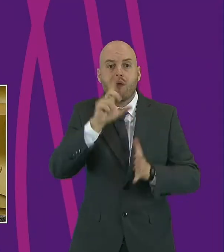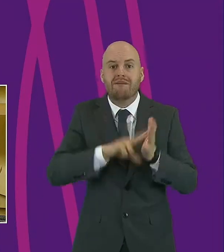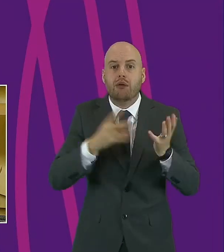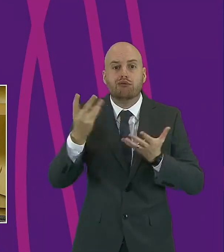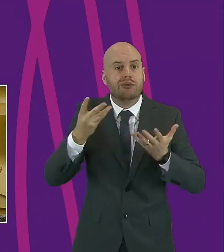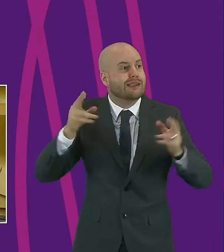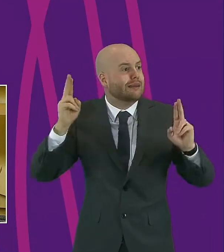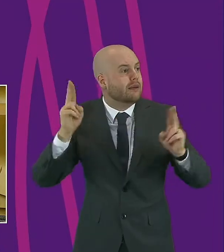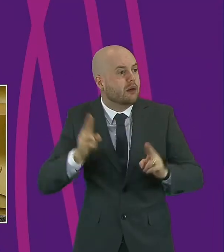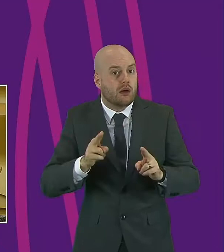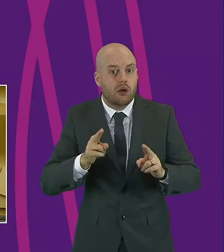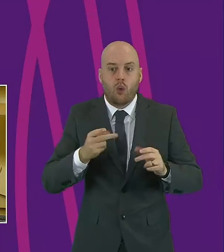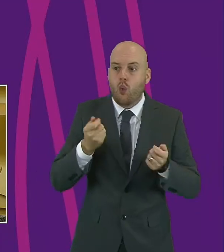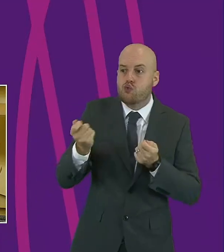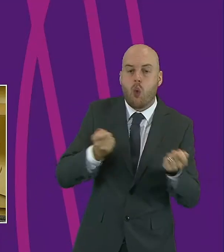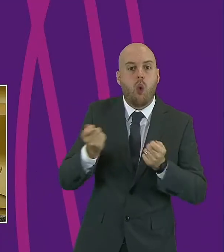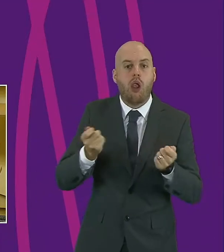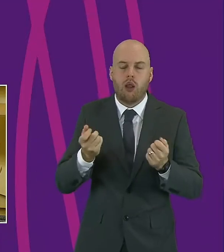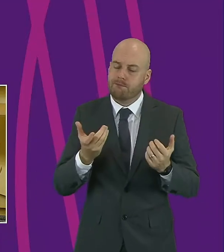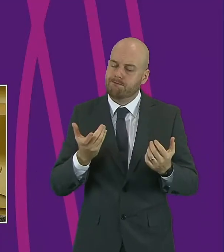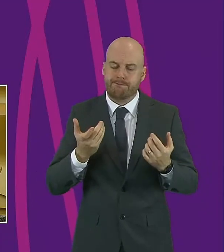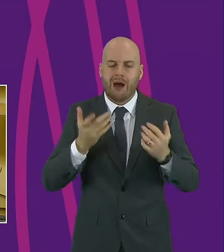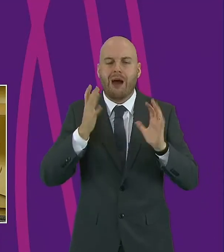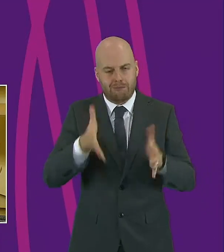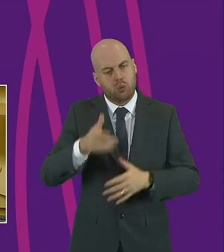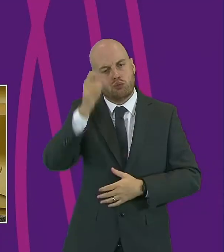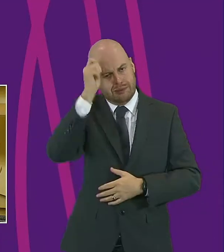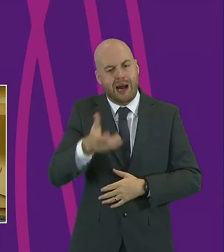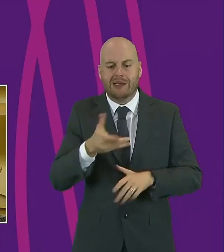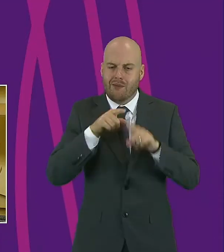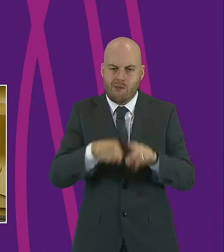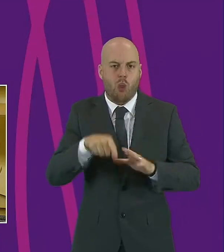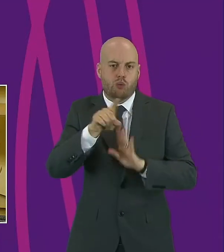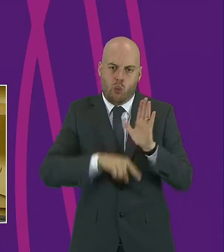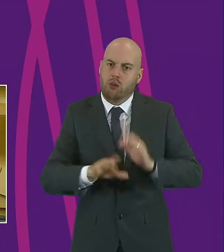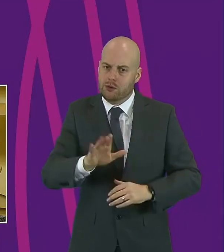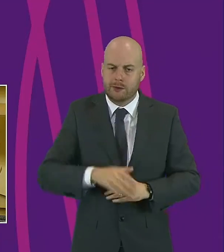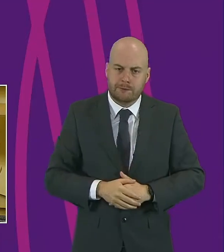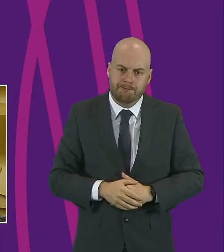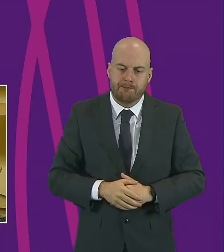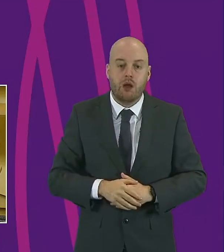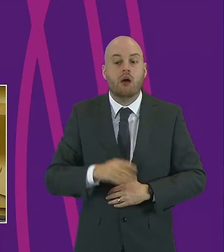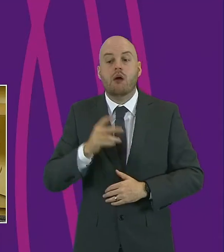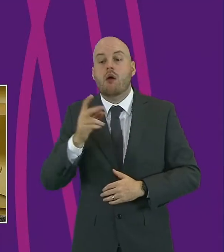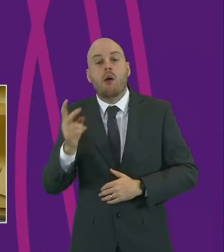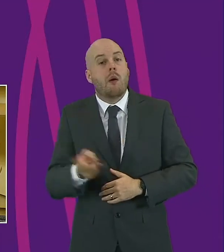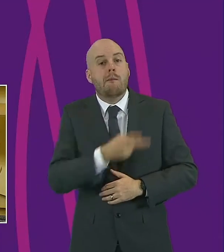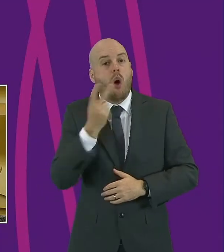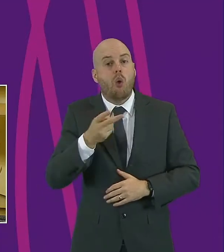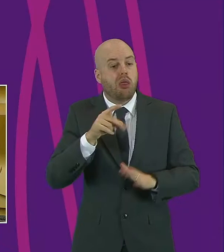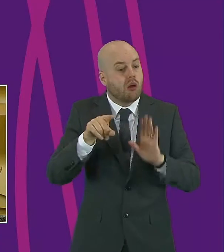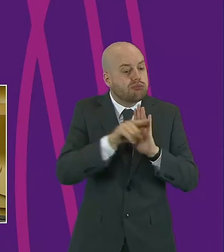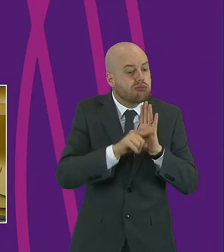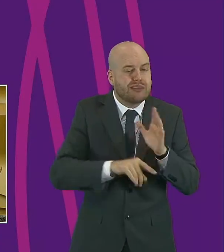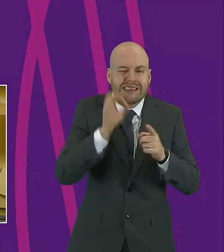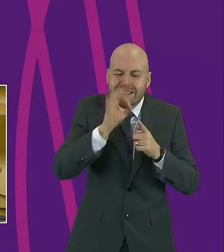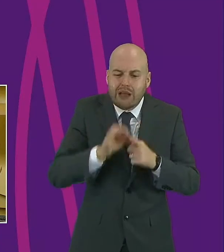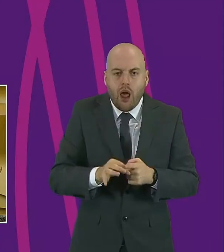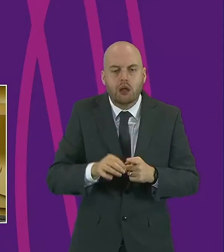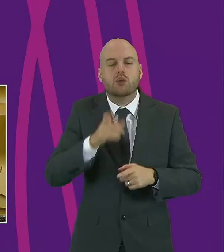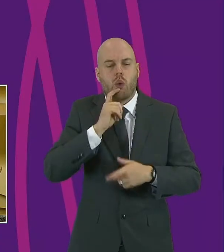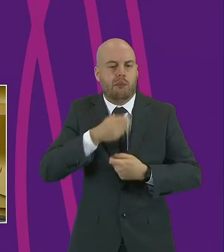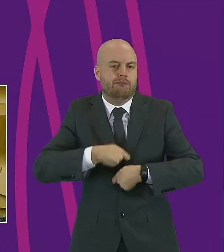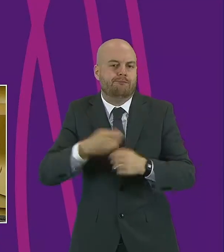under control, which is so necessary. We will lay the regulations for both of these measures next week, and we intend that they will come into